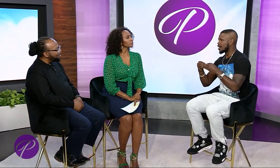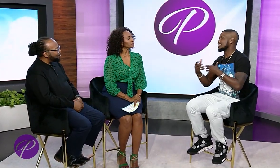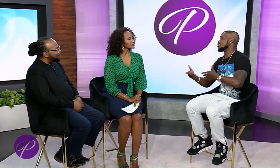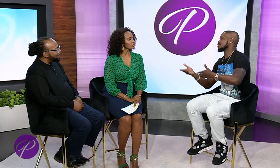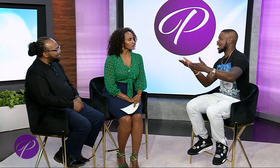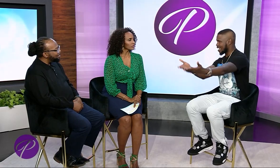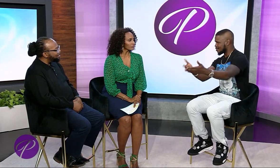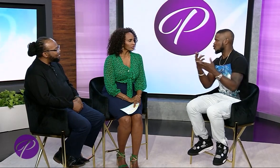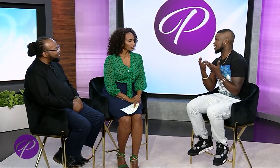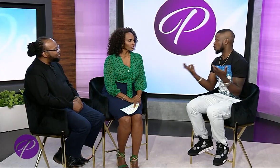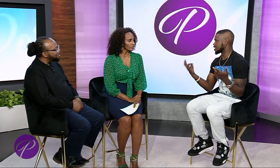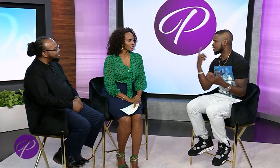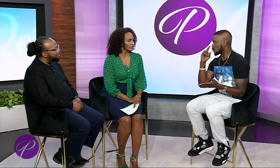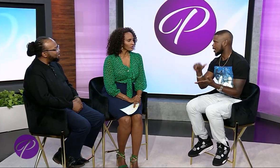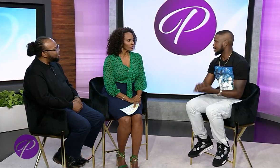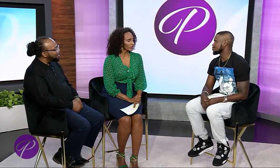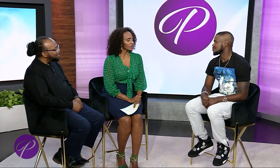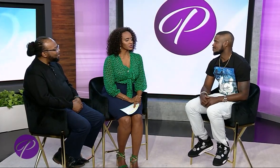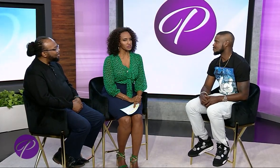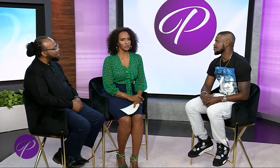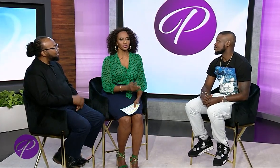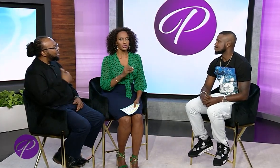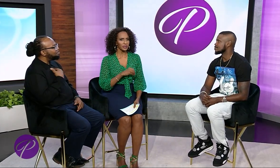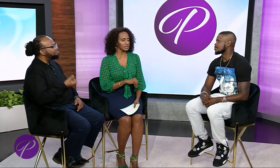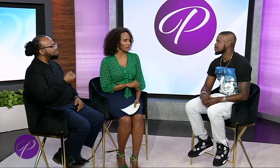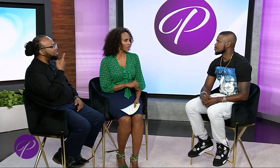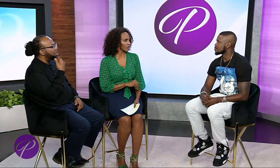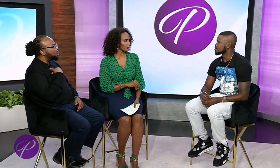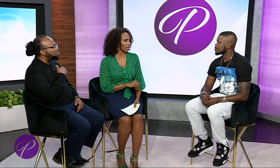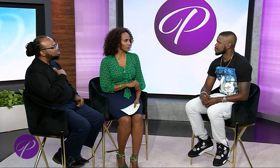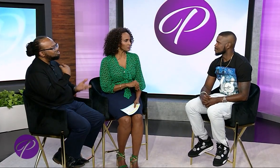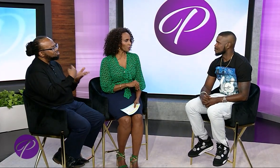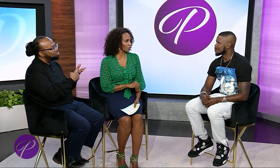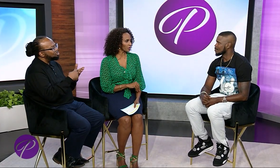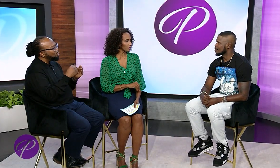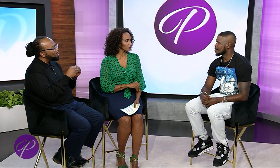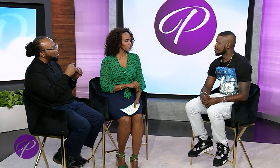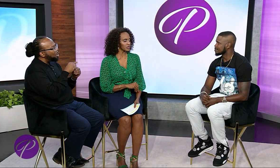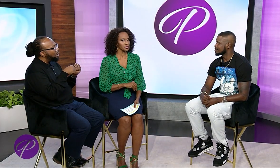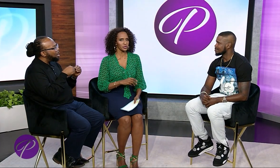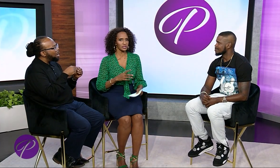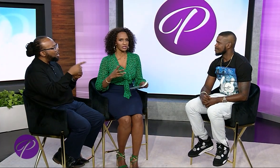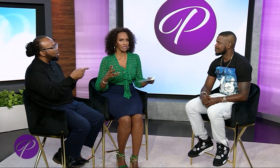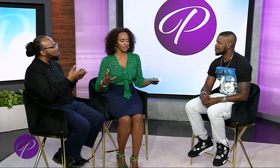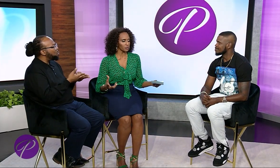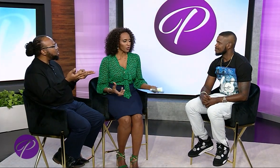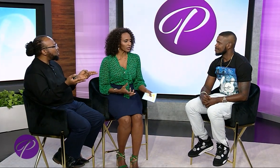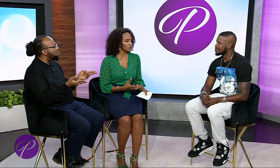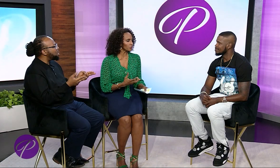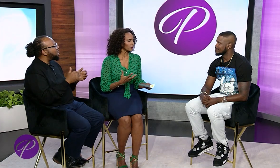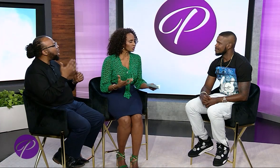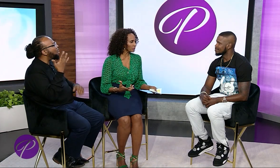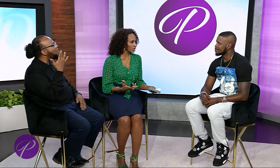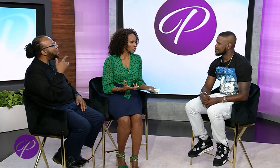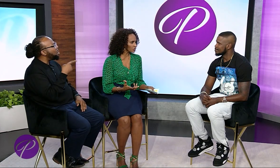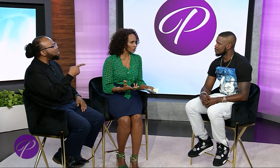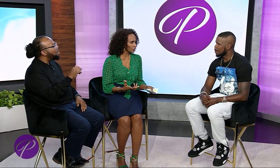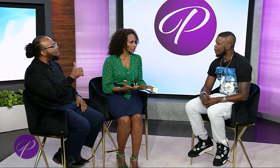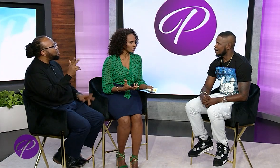then we have resources for that. Understood. We're going to talk about more of those resources and why you and so many others in the community are on